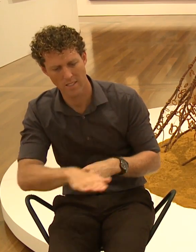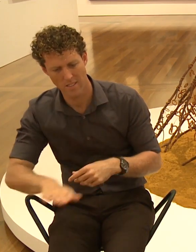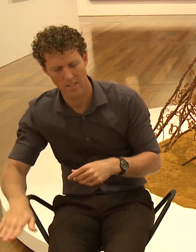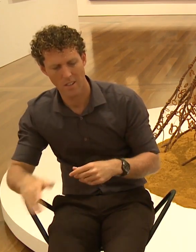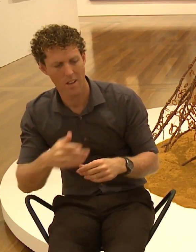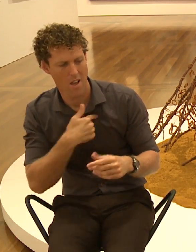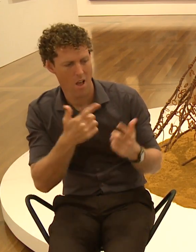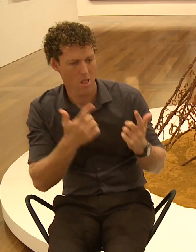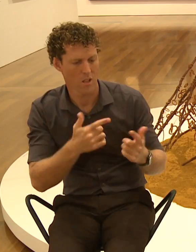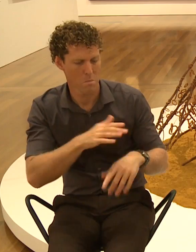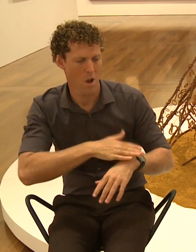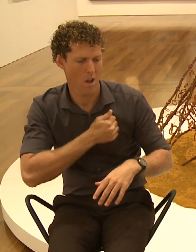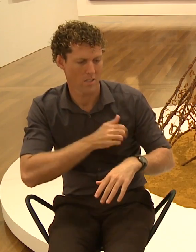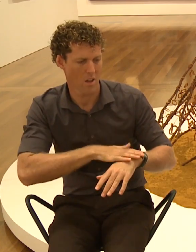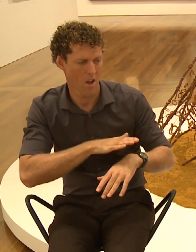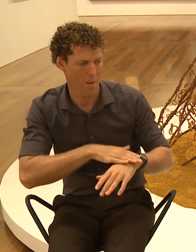So a lot of times it's taken up